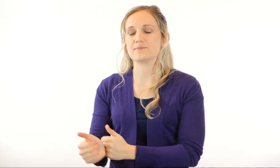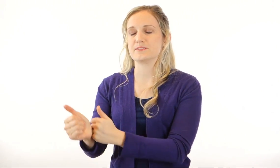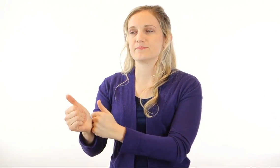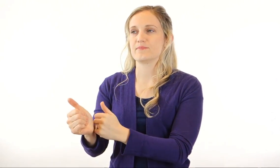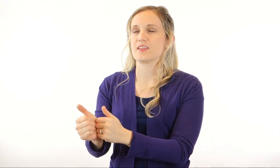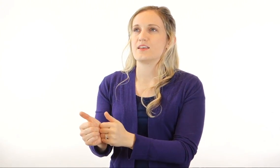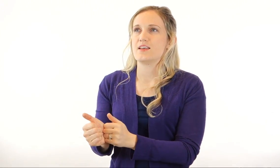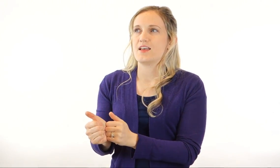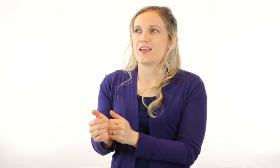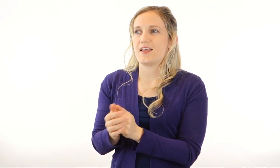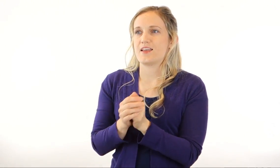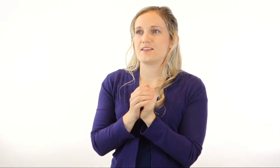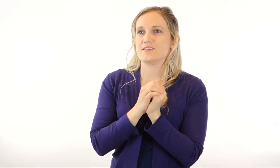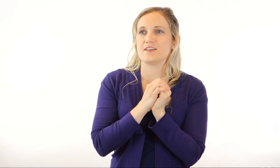me. And if